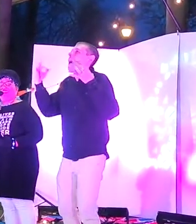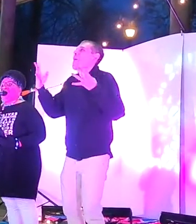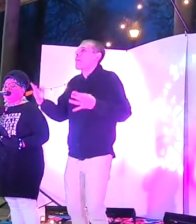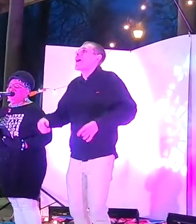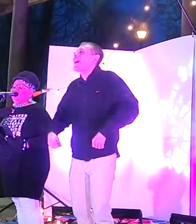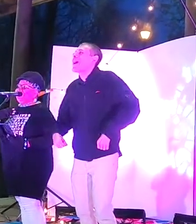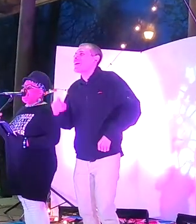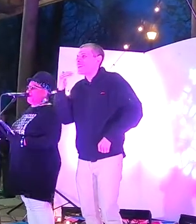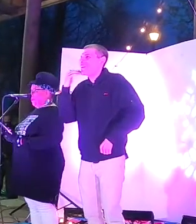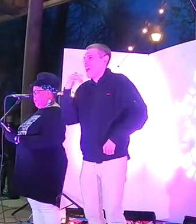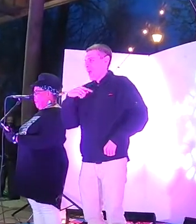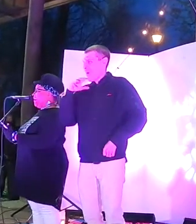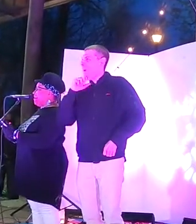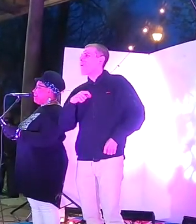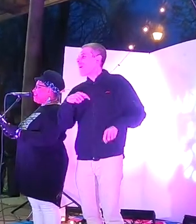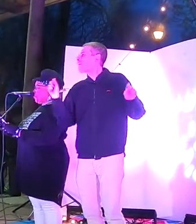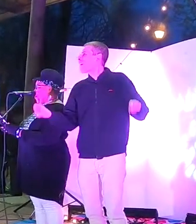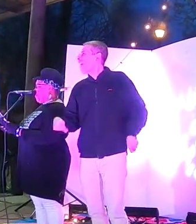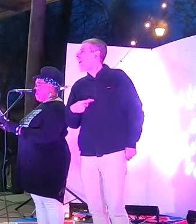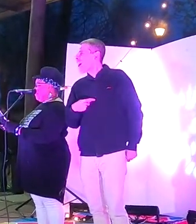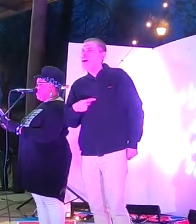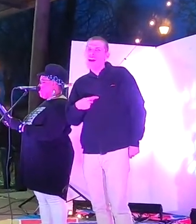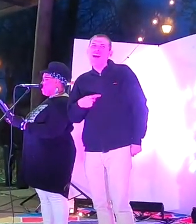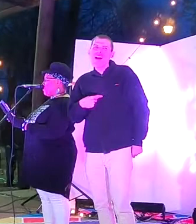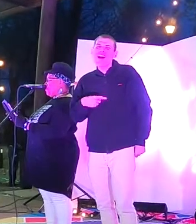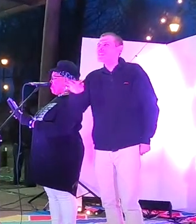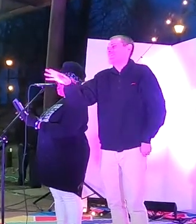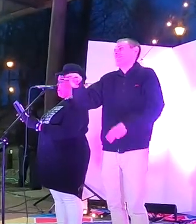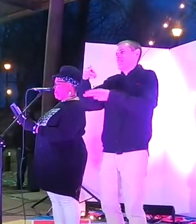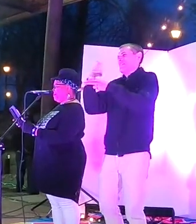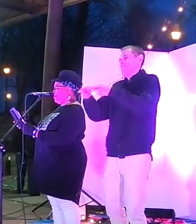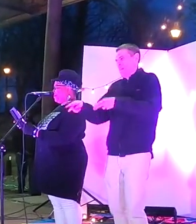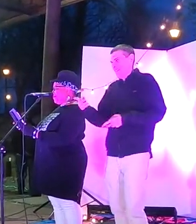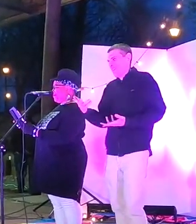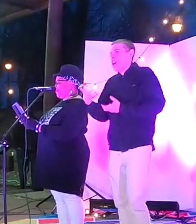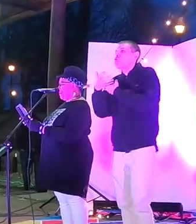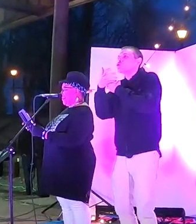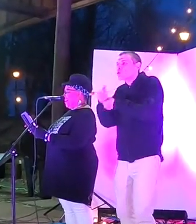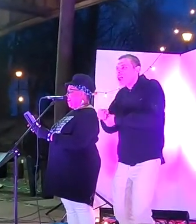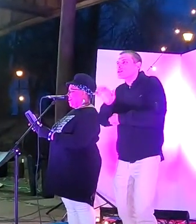said that? That was me. So this is a short one. Trust your dopeness.